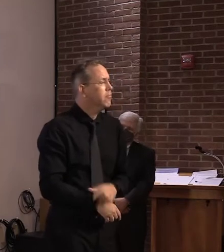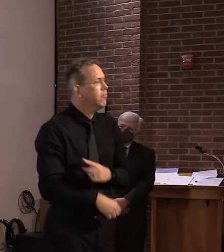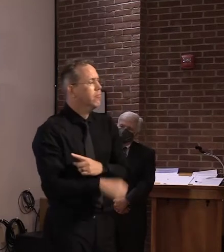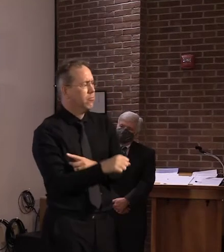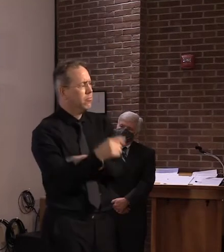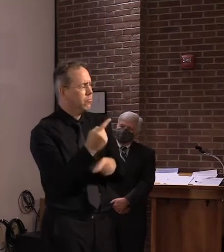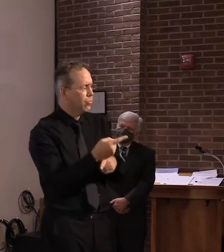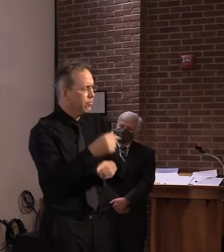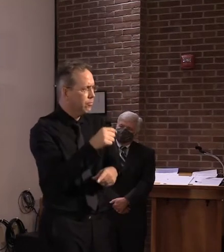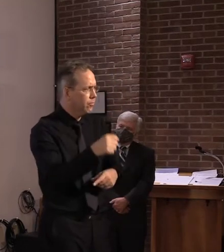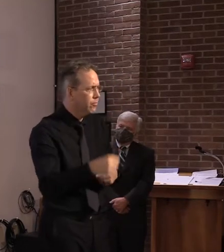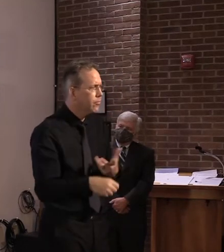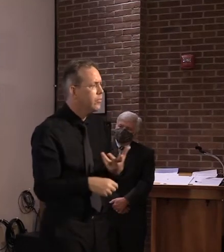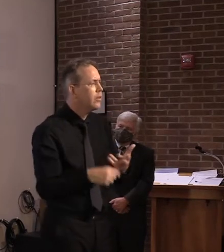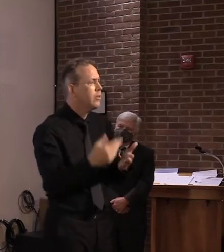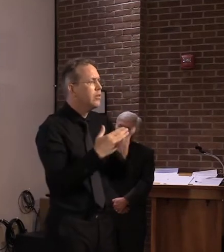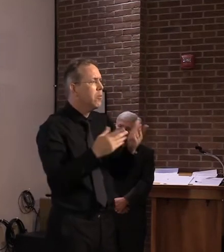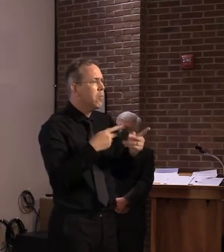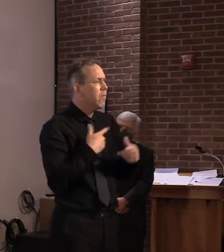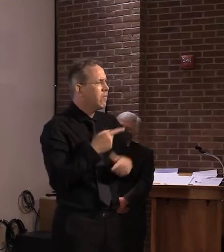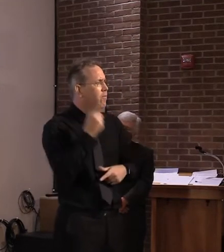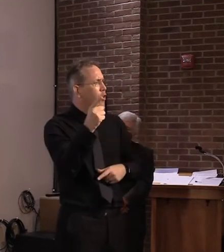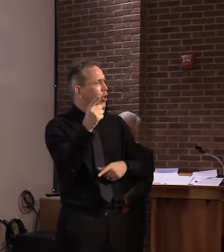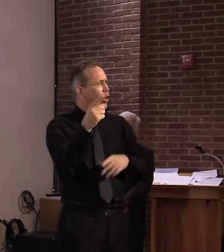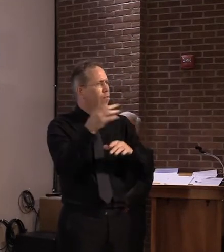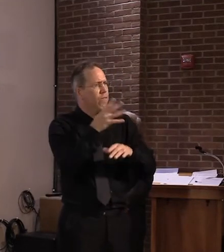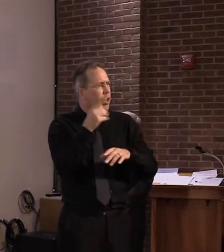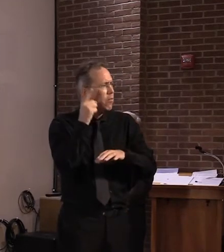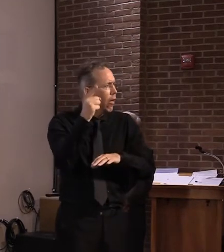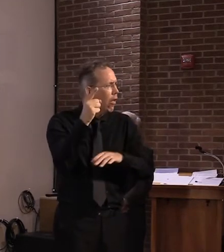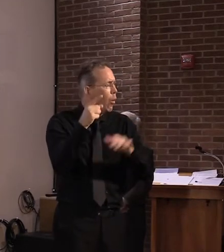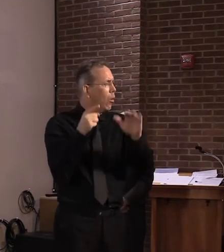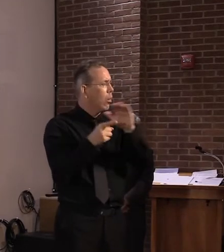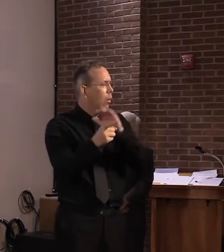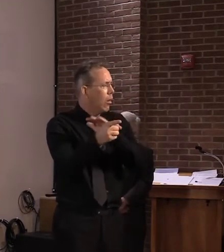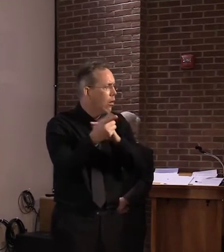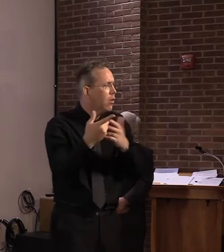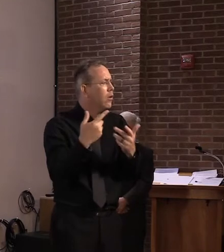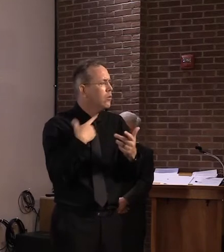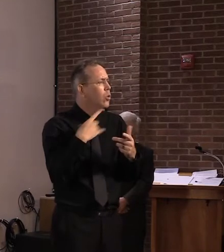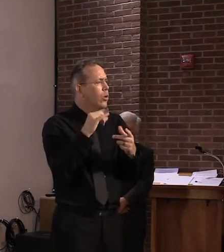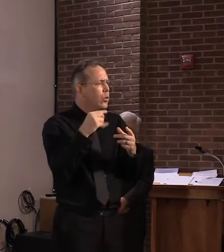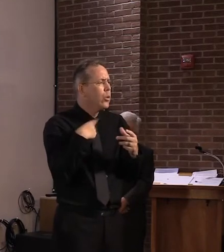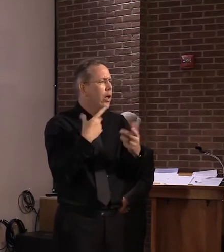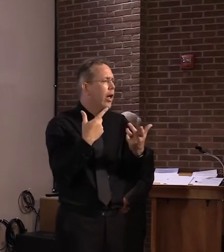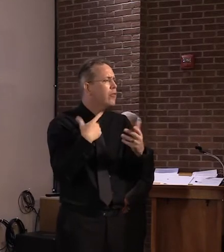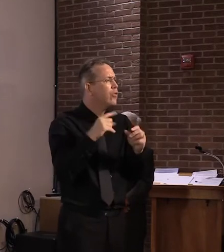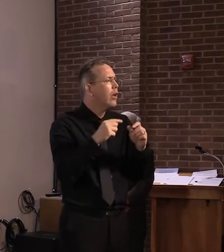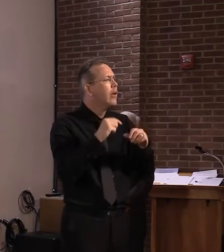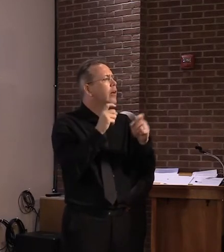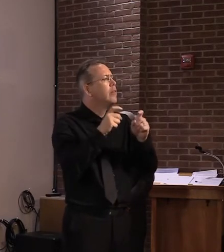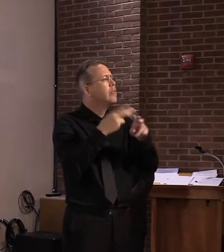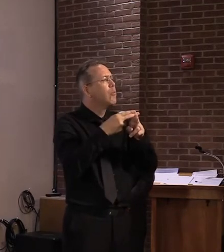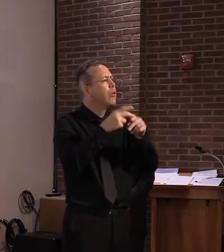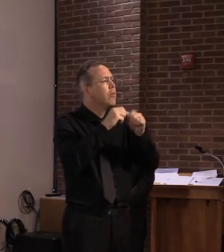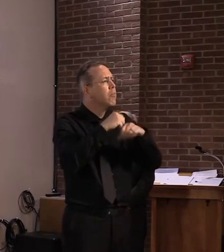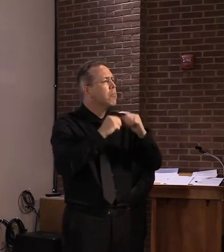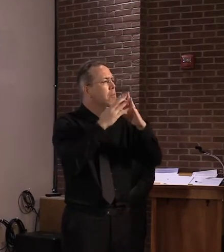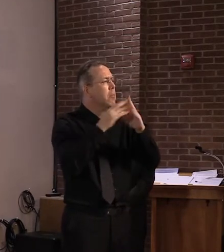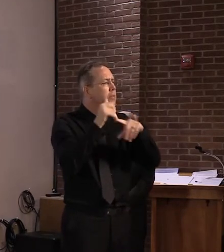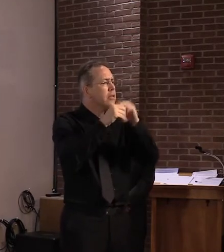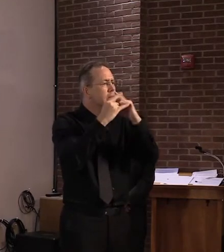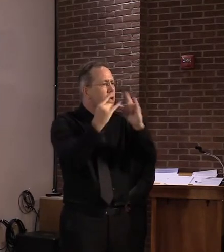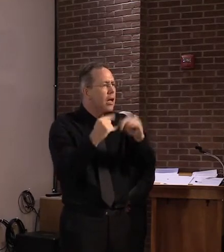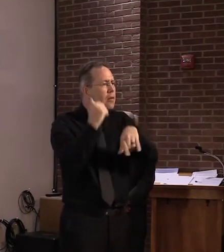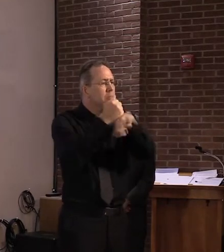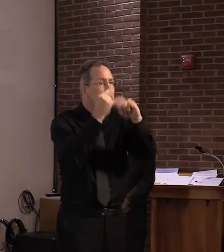though we also still do pop-ups, but obviously it's nicer to have something that you can get on the day you want it rather